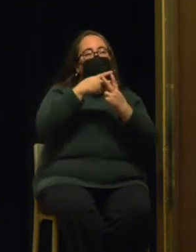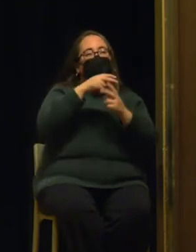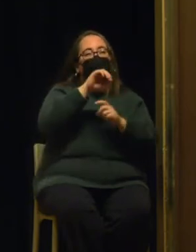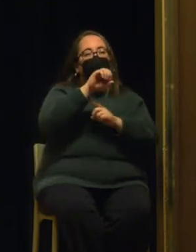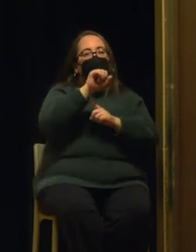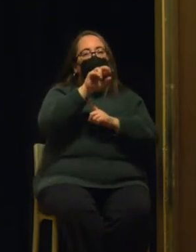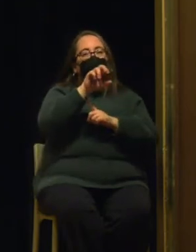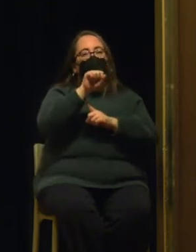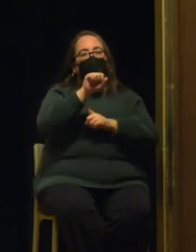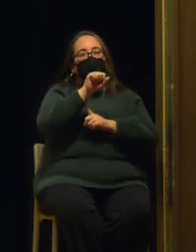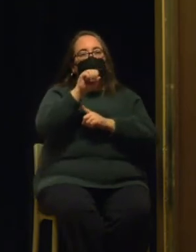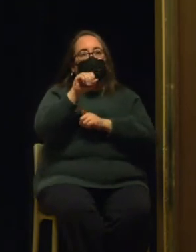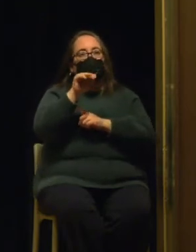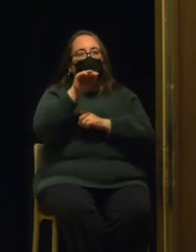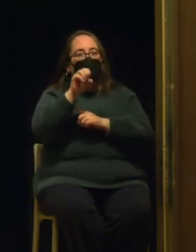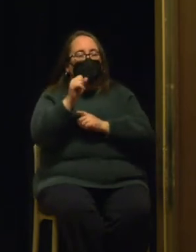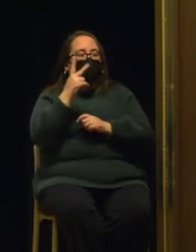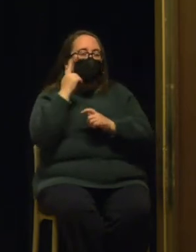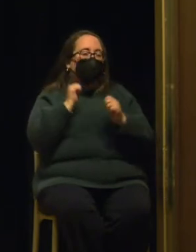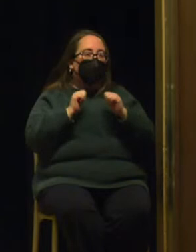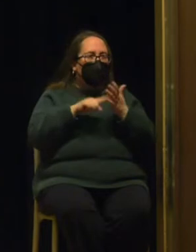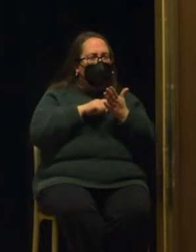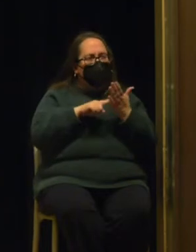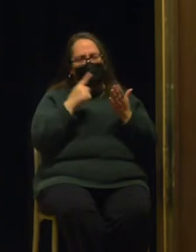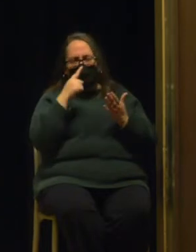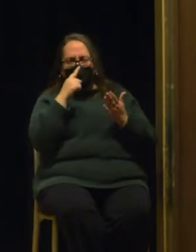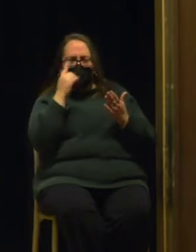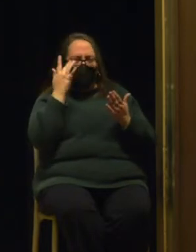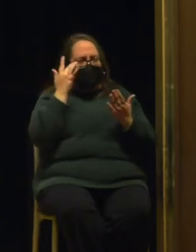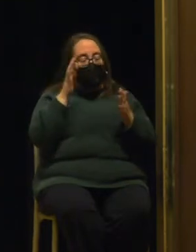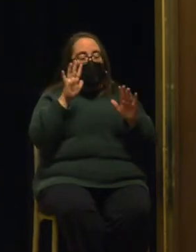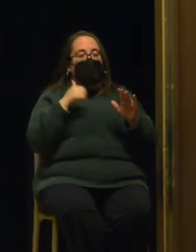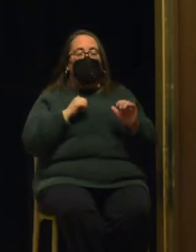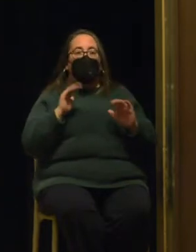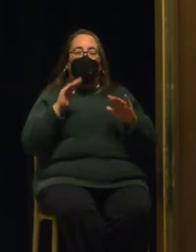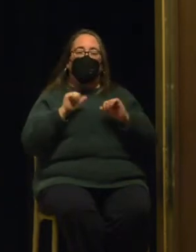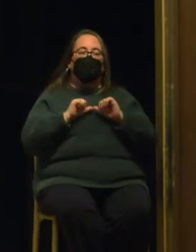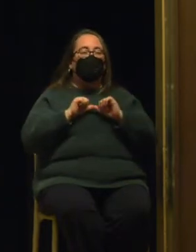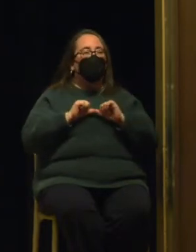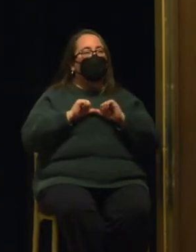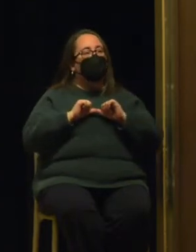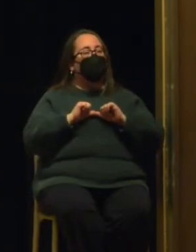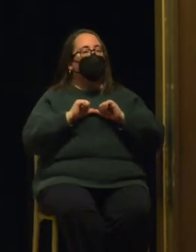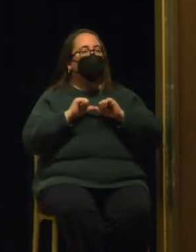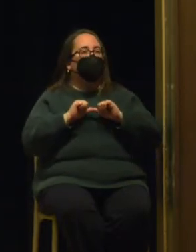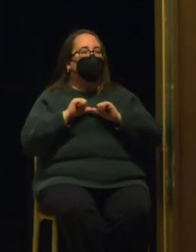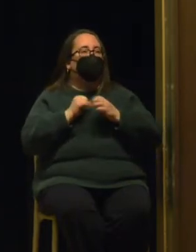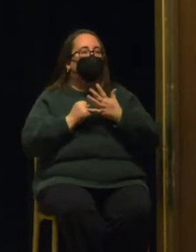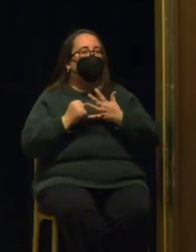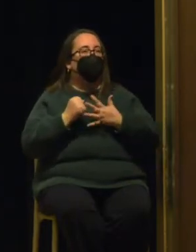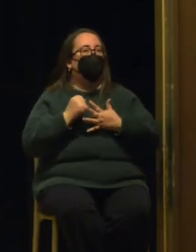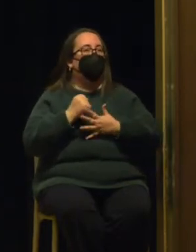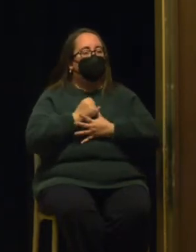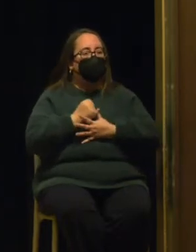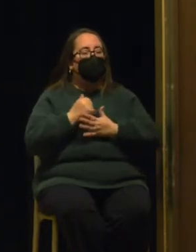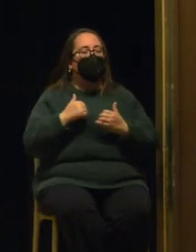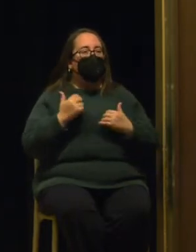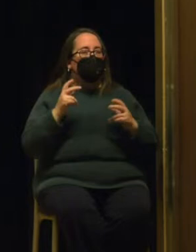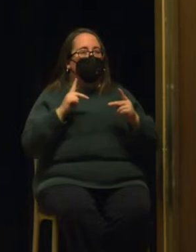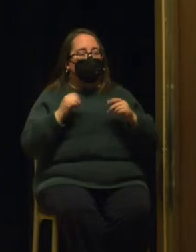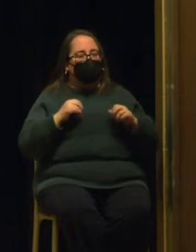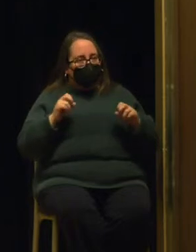see shows being canceled and not knowing why. So I hope it just remains a priority and our young people